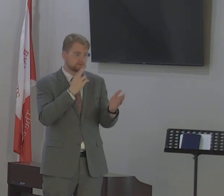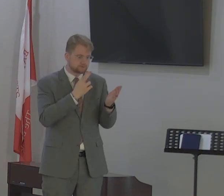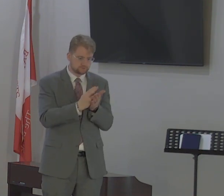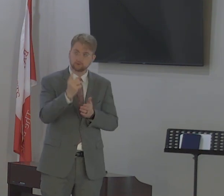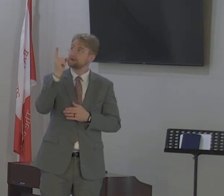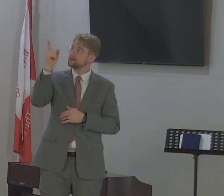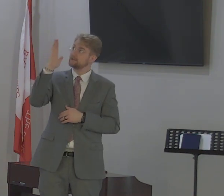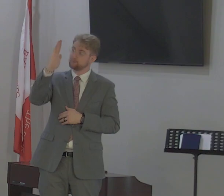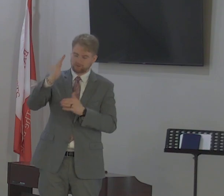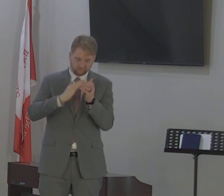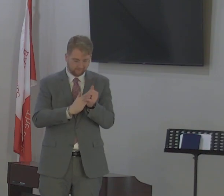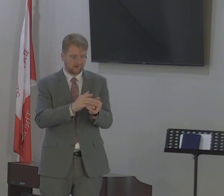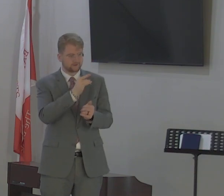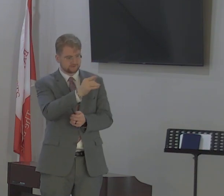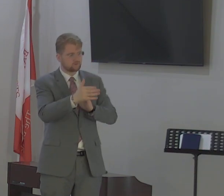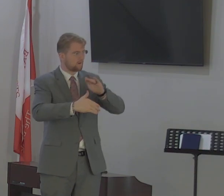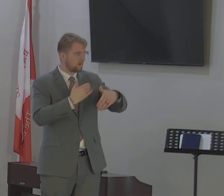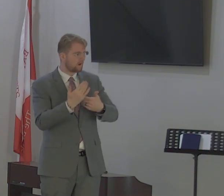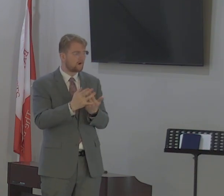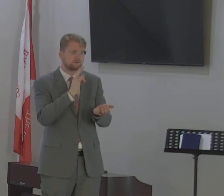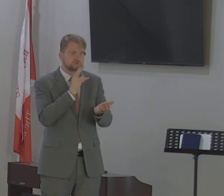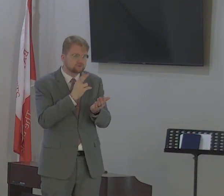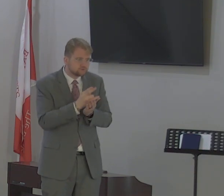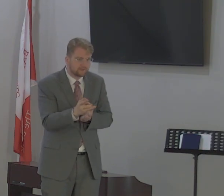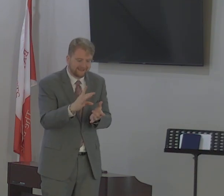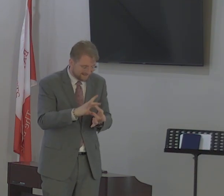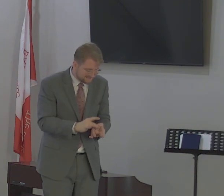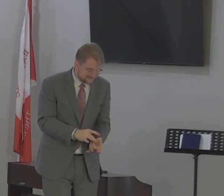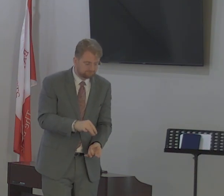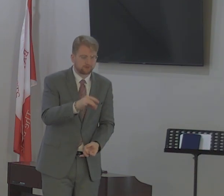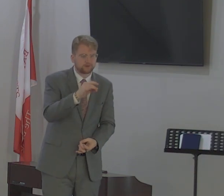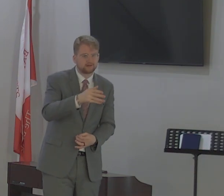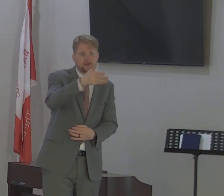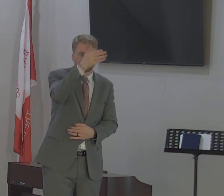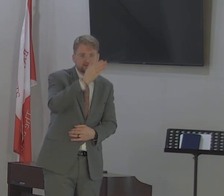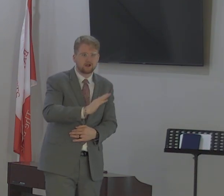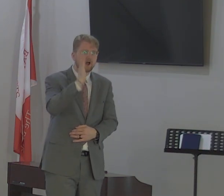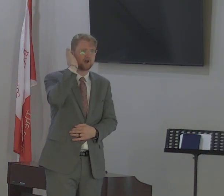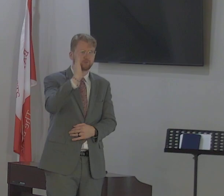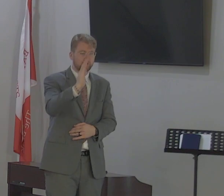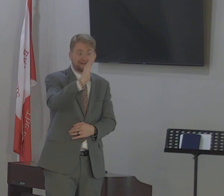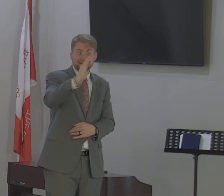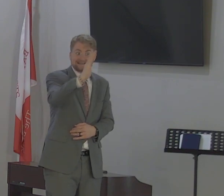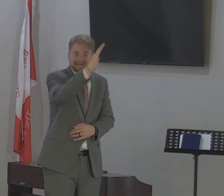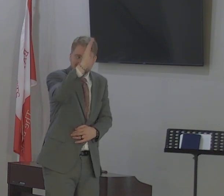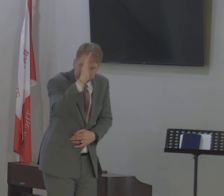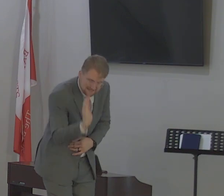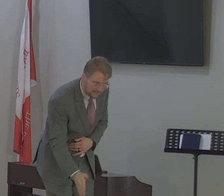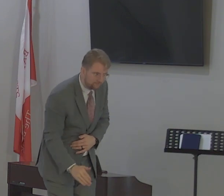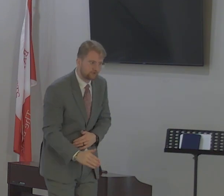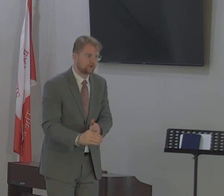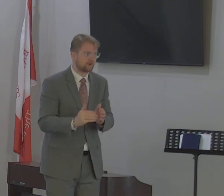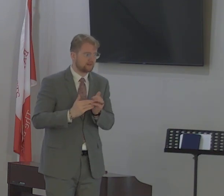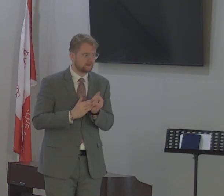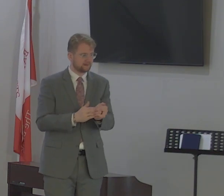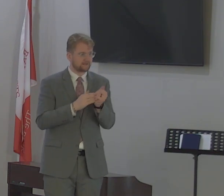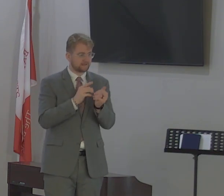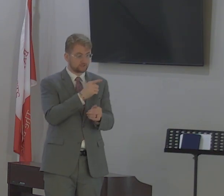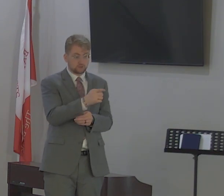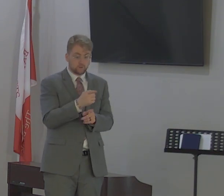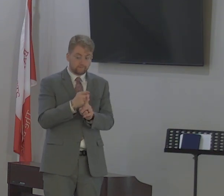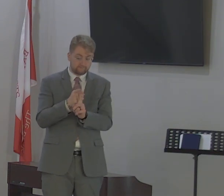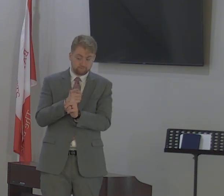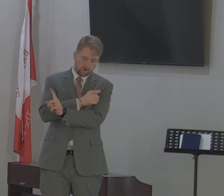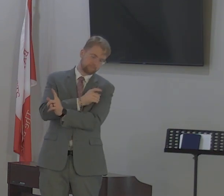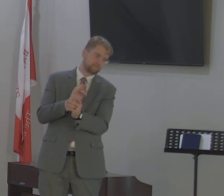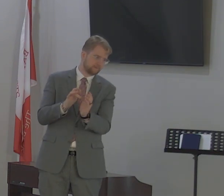me? The Spirit of God will never, ever, ever, danger, danger, danger, lead you away